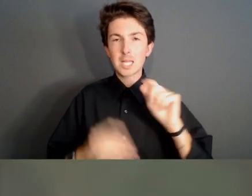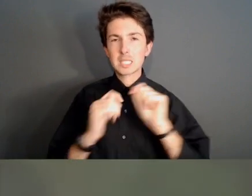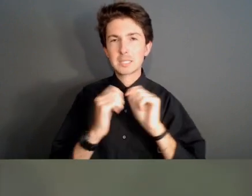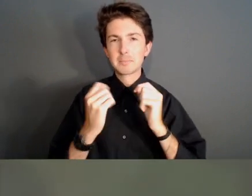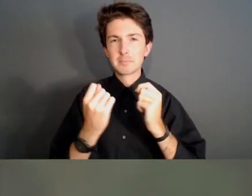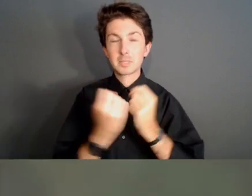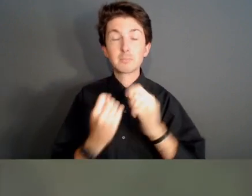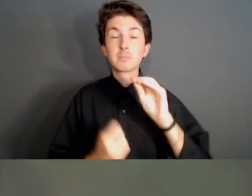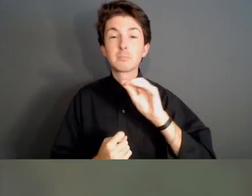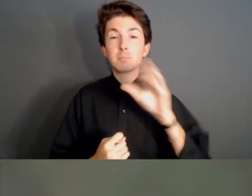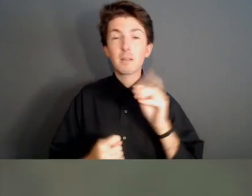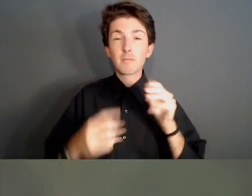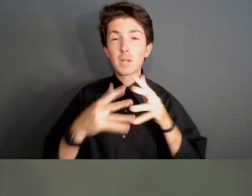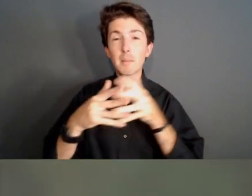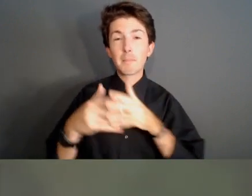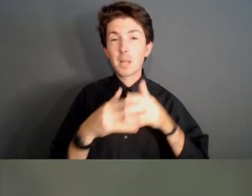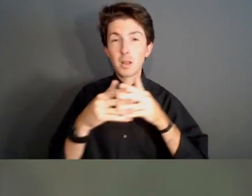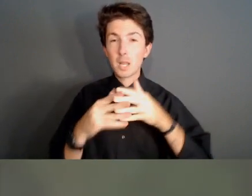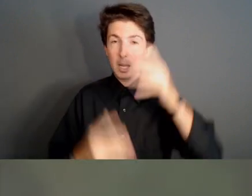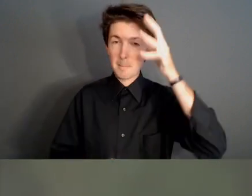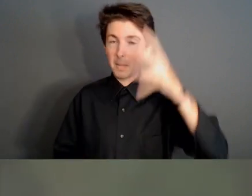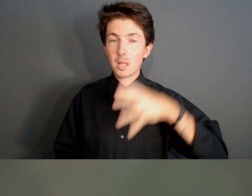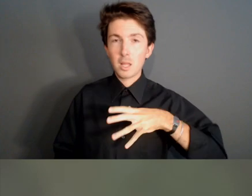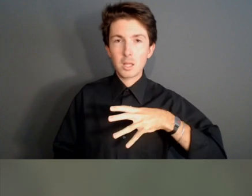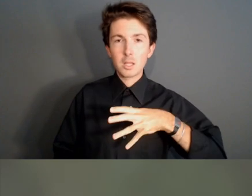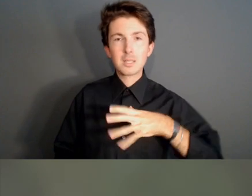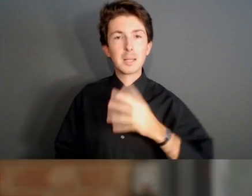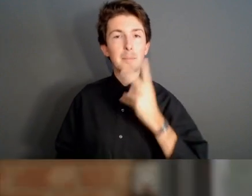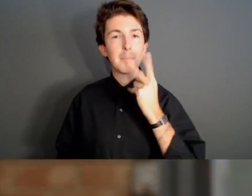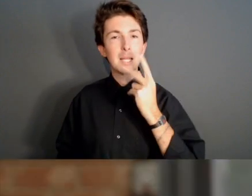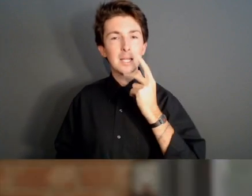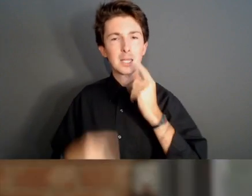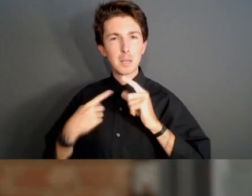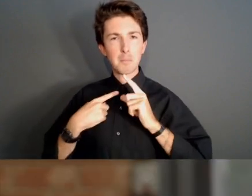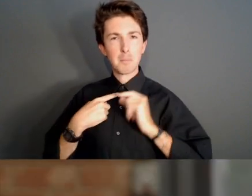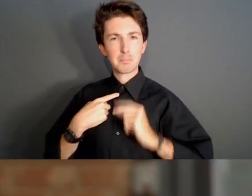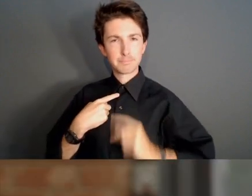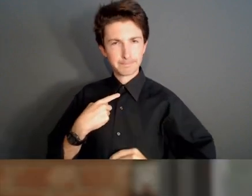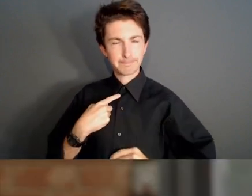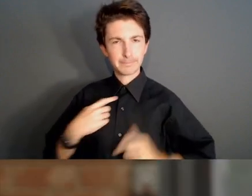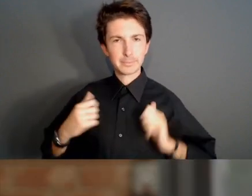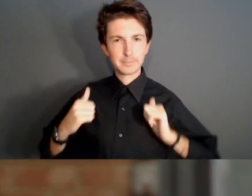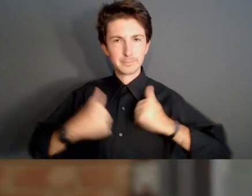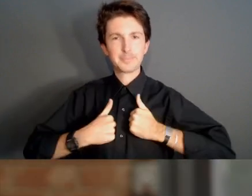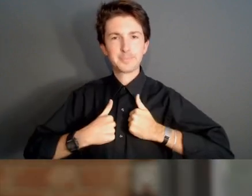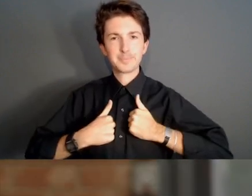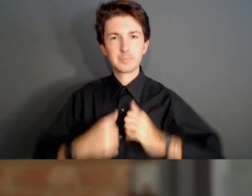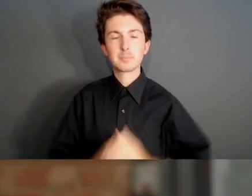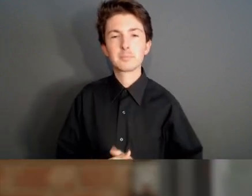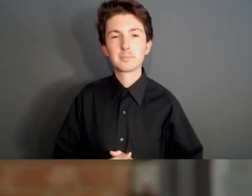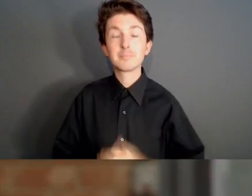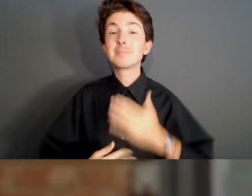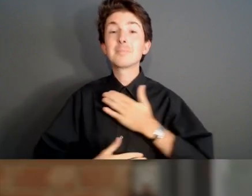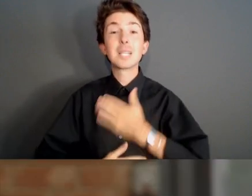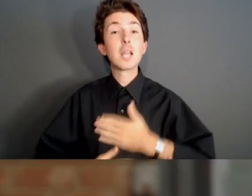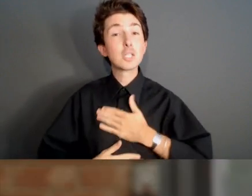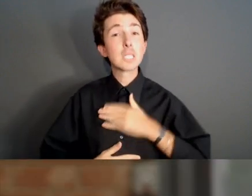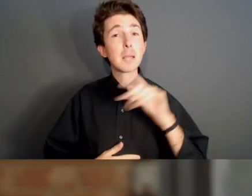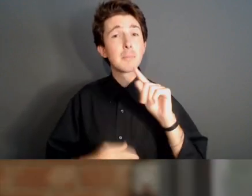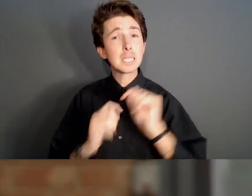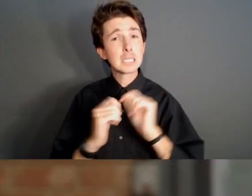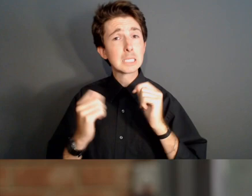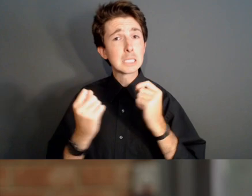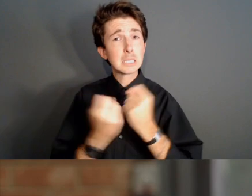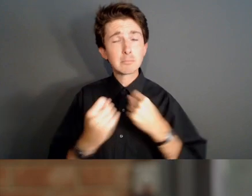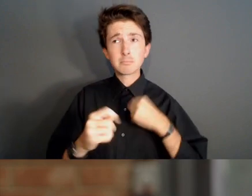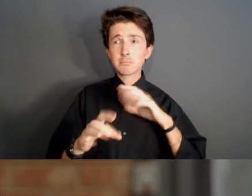African-American male wearing a pink button-down shirt. Some of the work that I did with the entertainment and news media team is that I